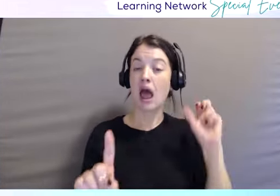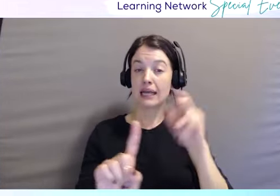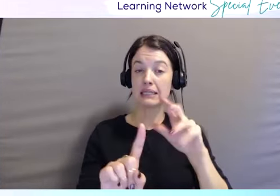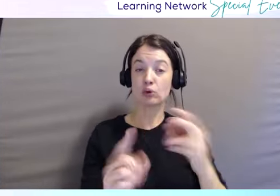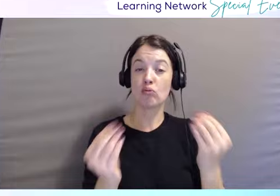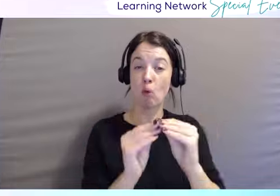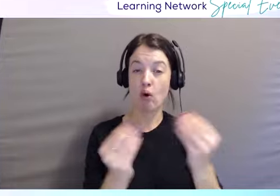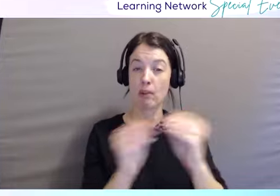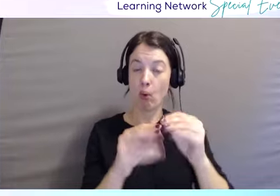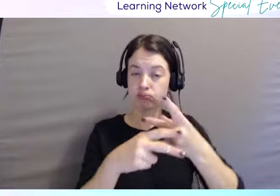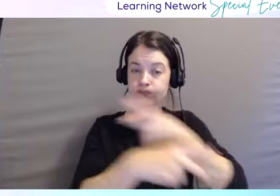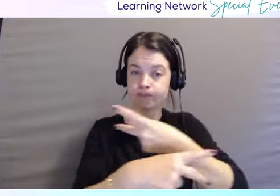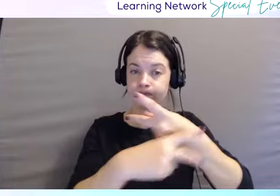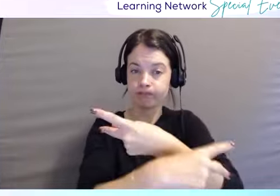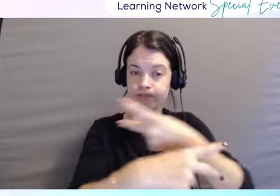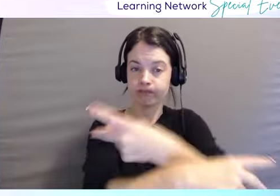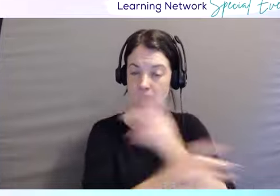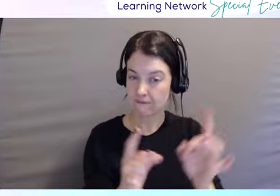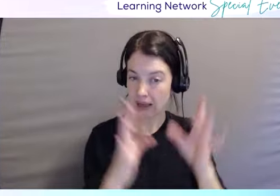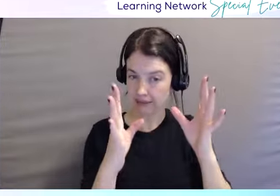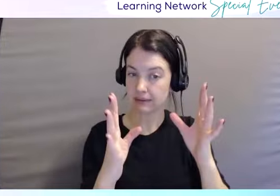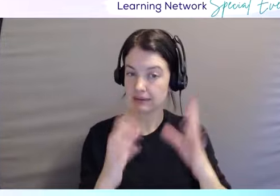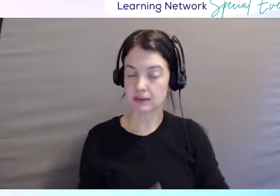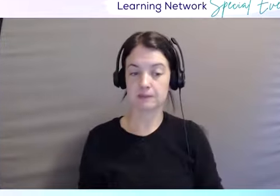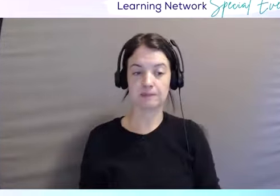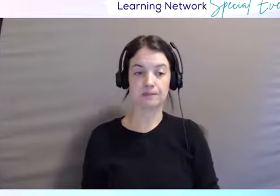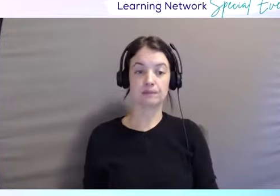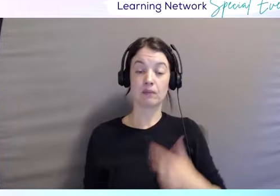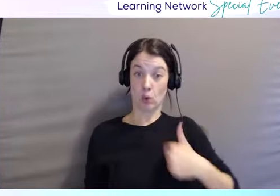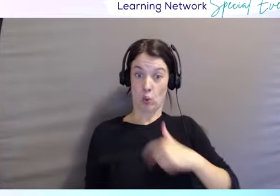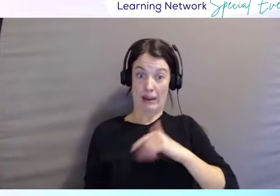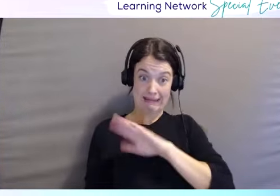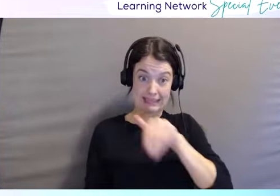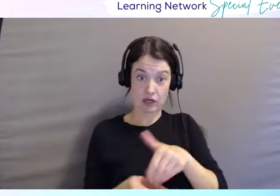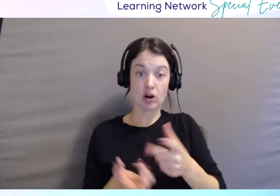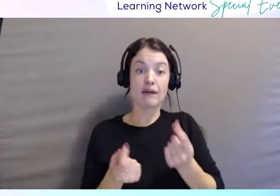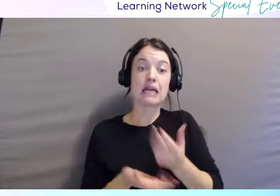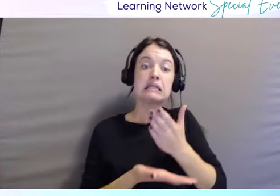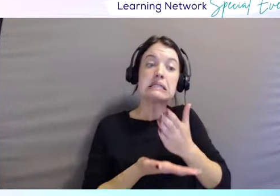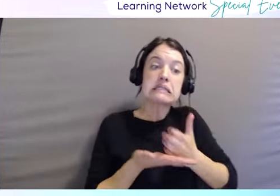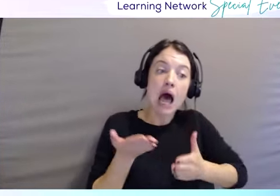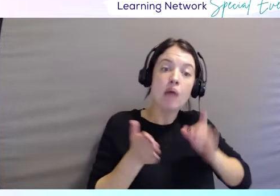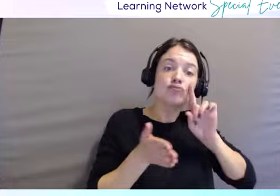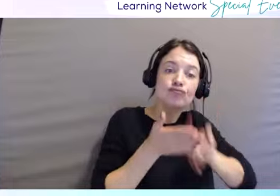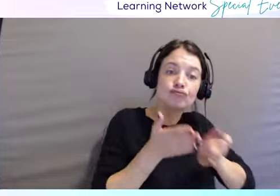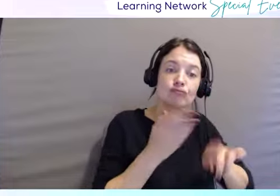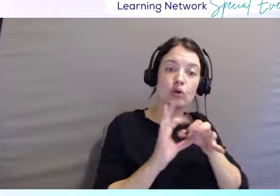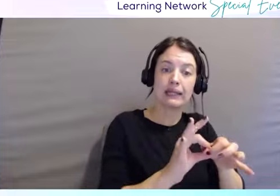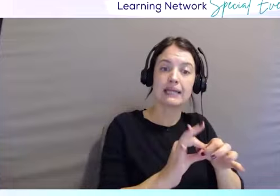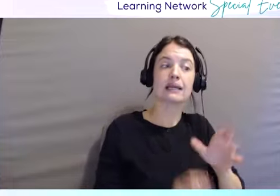kinds. So we've done some work on the mothering and opioids in particular, addressing the stigma that comes with